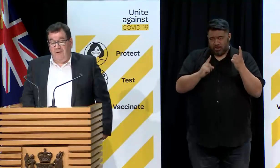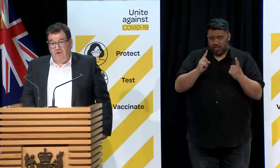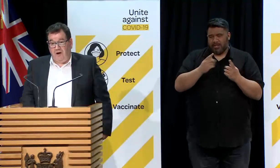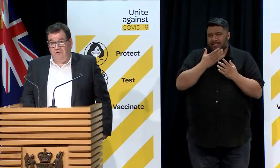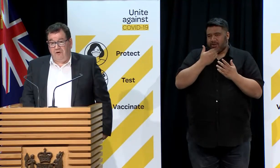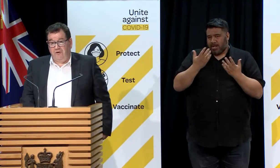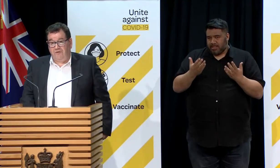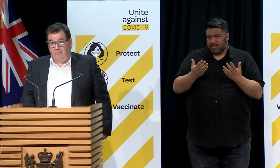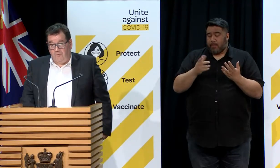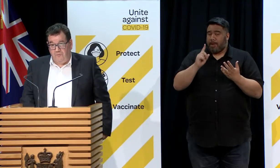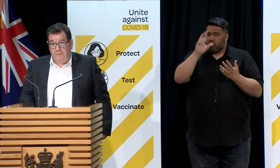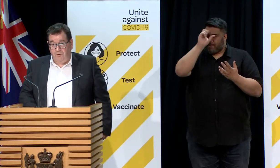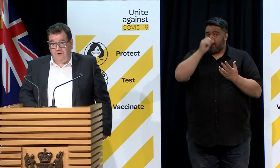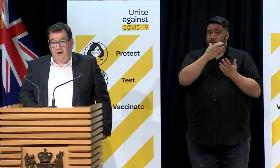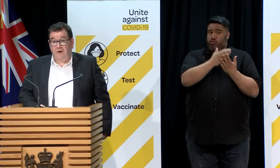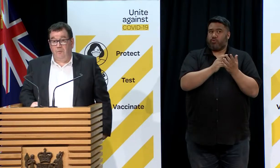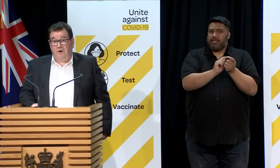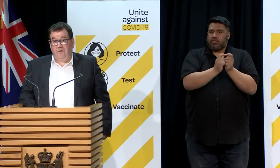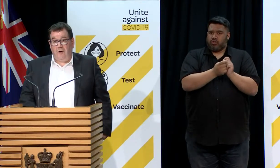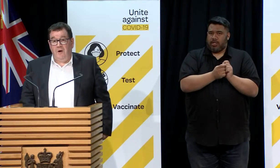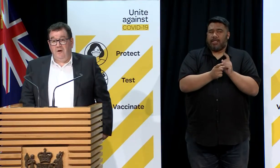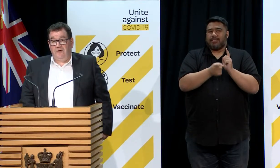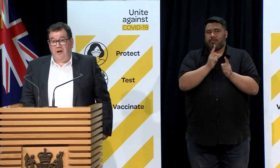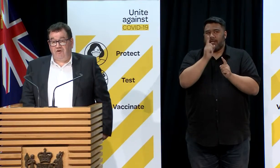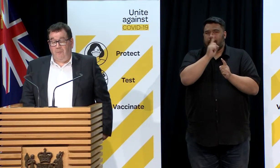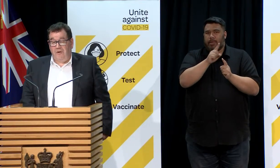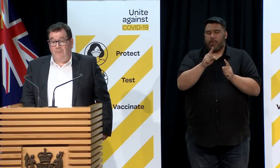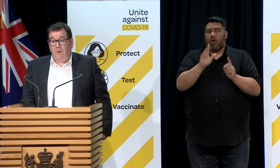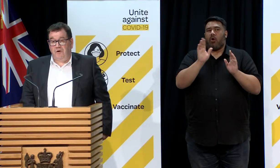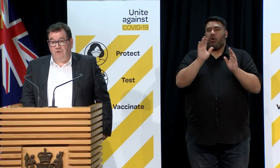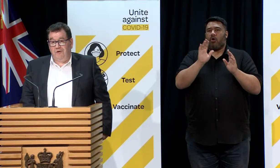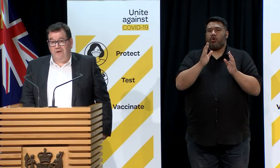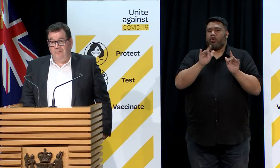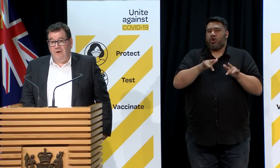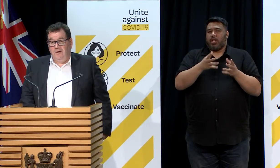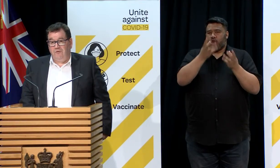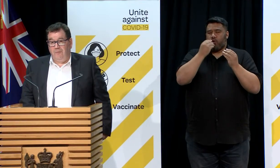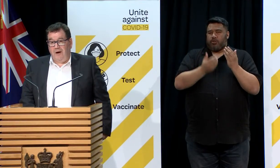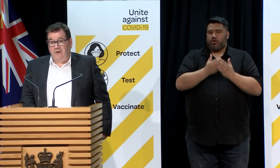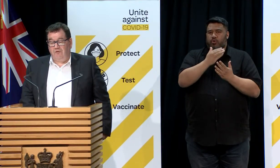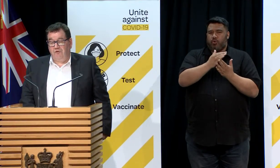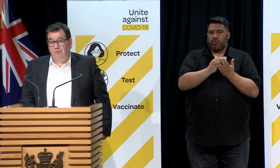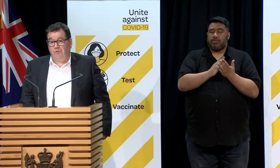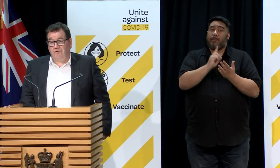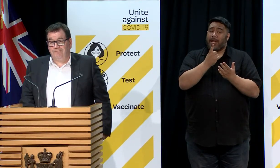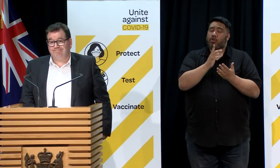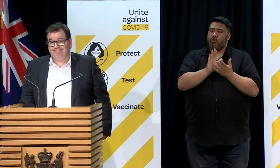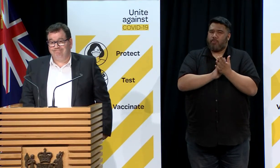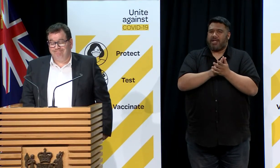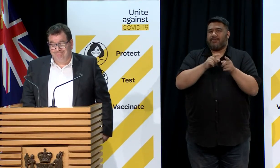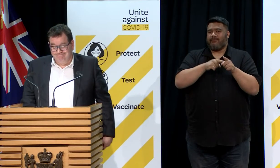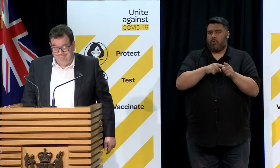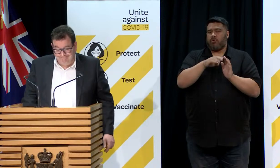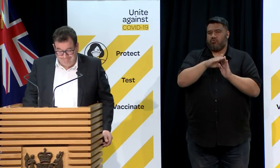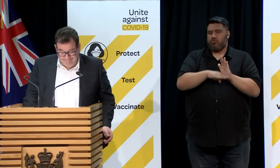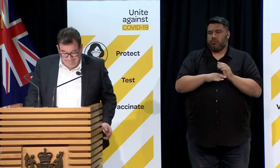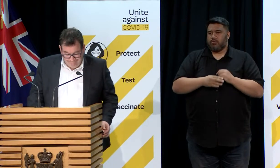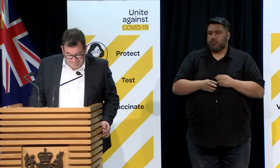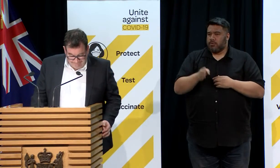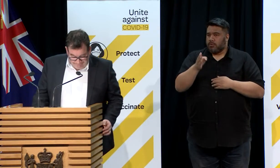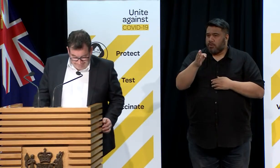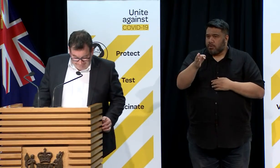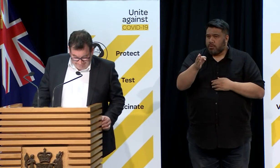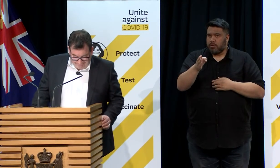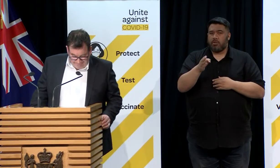rules have changed, and sometimes people will take a little bit of time to catch up with that, but we do need them to obey those new rules. Dr. Bloomfield, just back on the